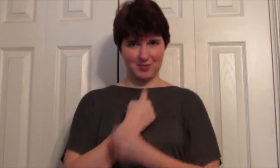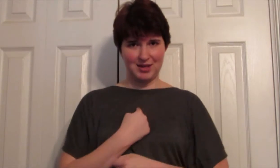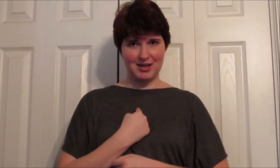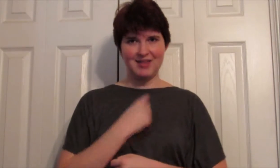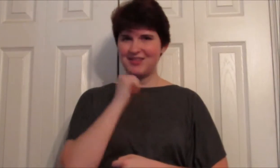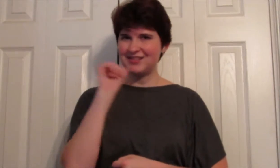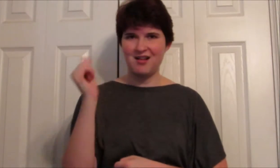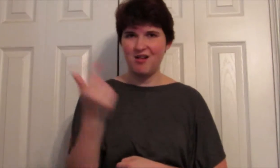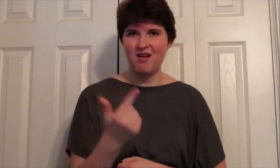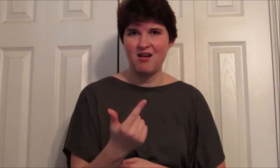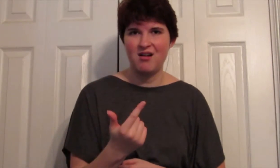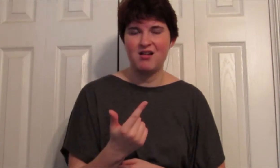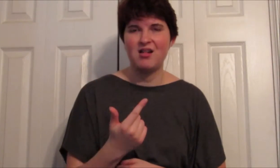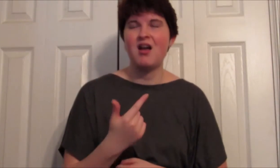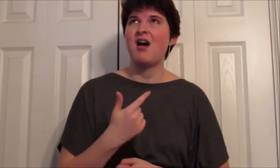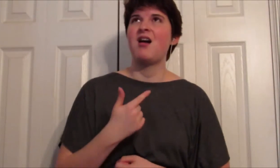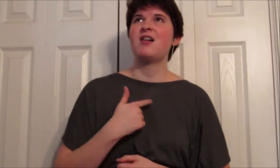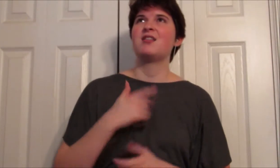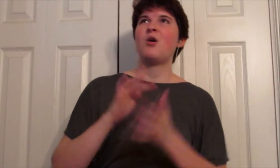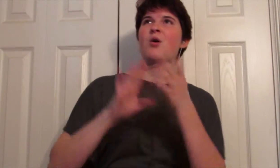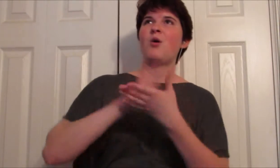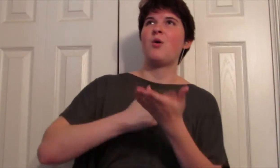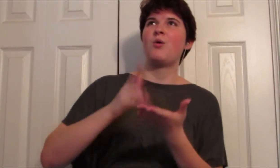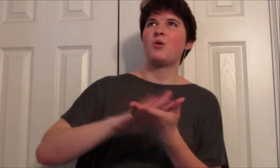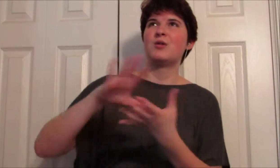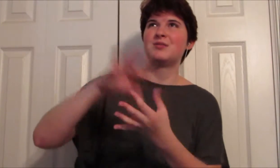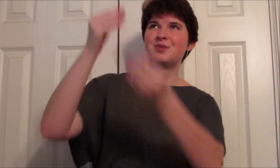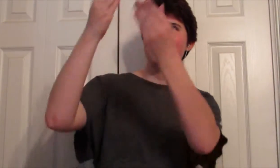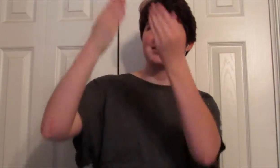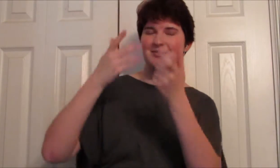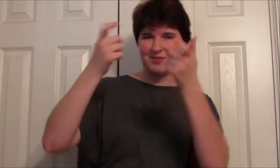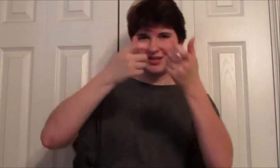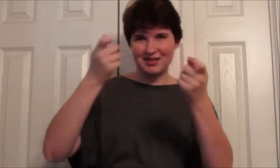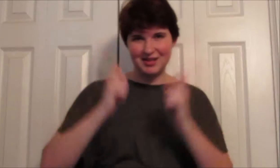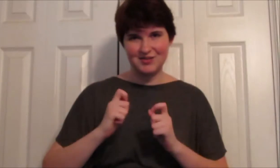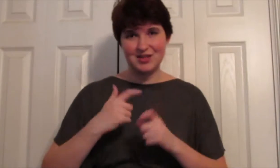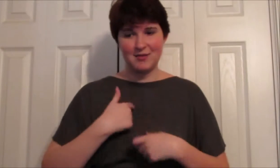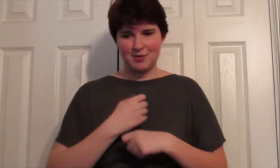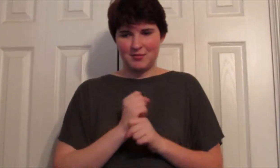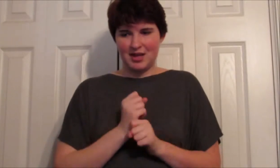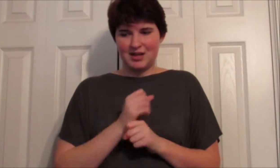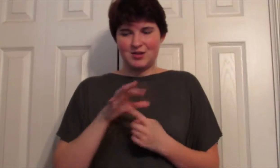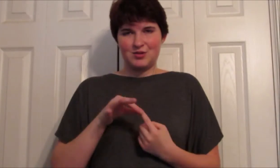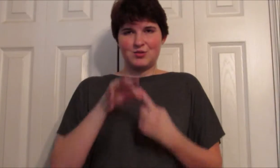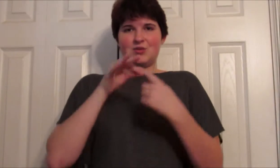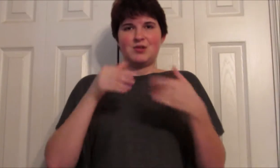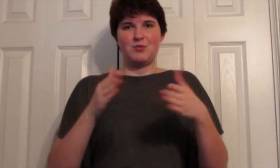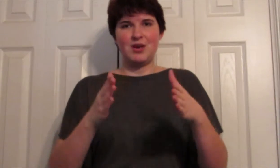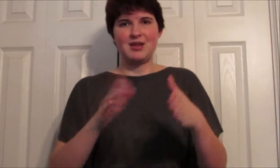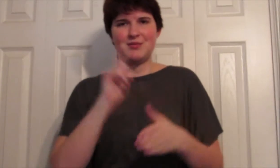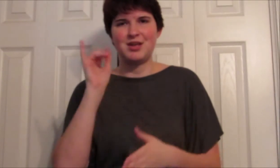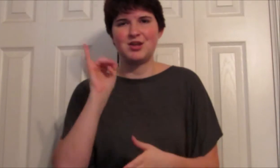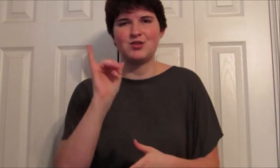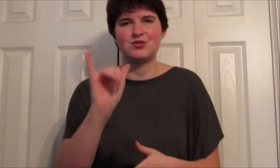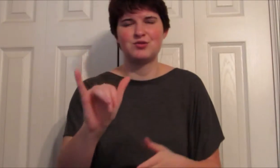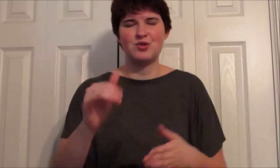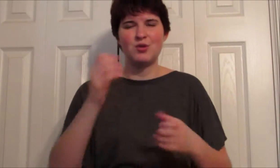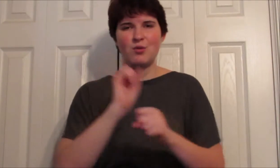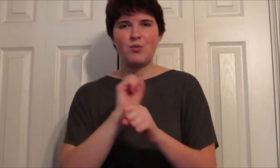not all. I've been given gifts by the Holy Spirit. I've been made in a unique way to make an eternal contribution to the work of God. I've